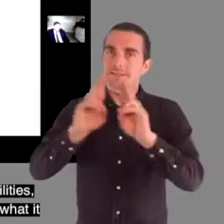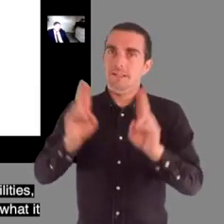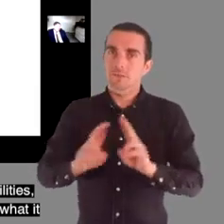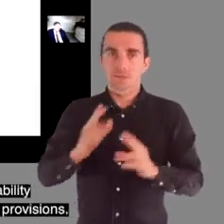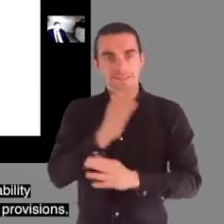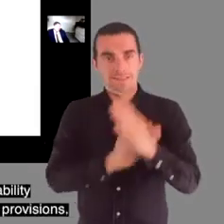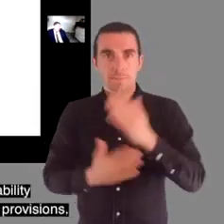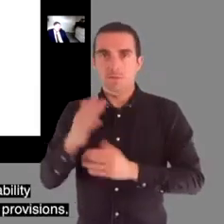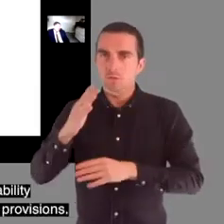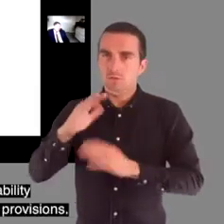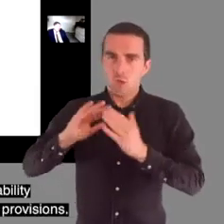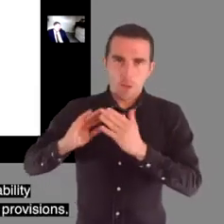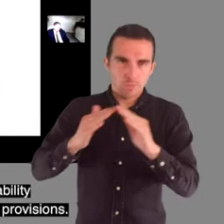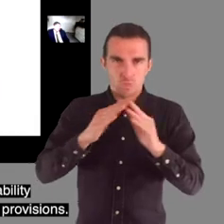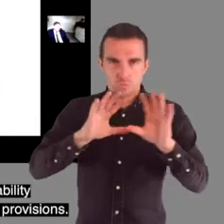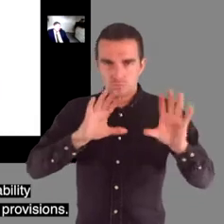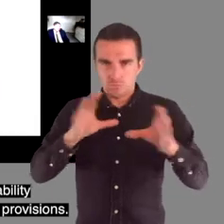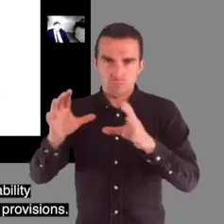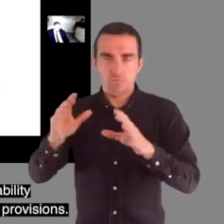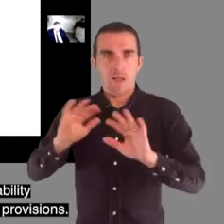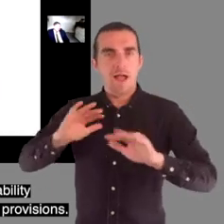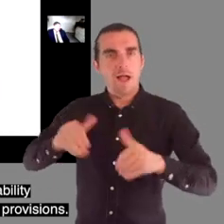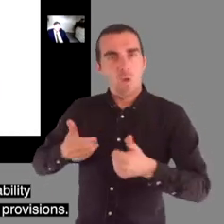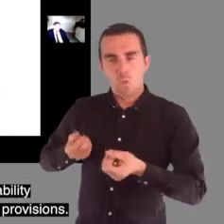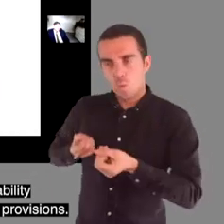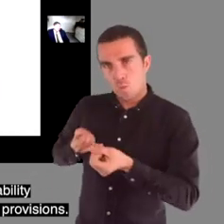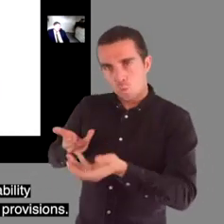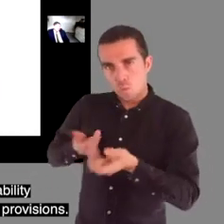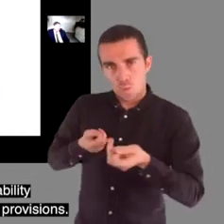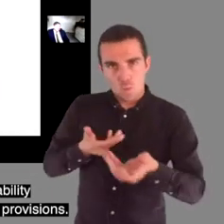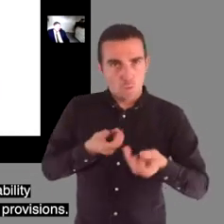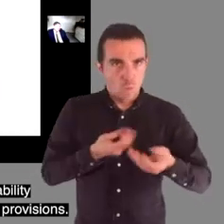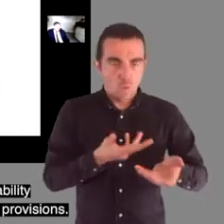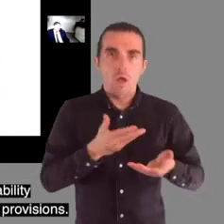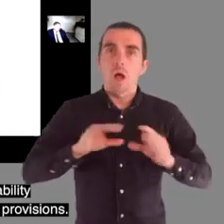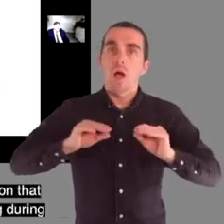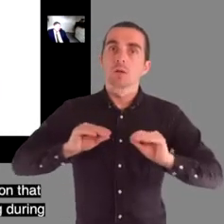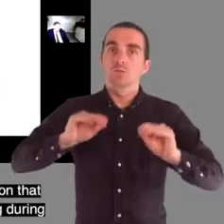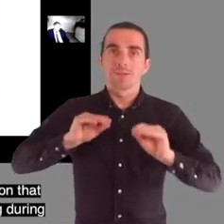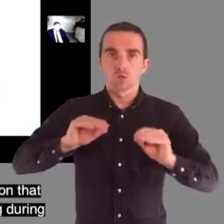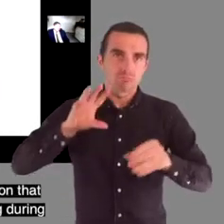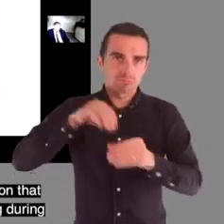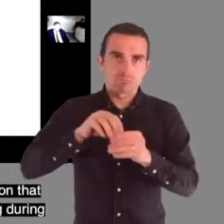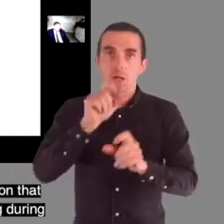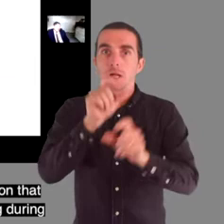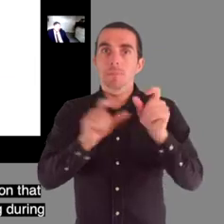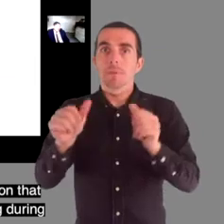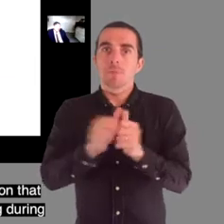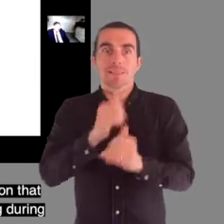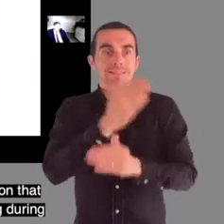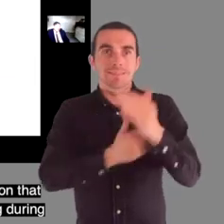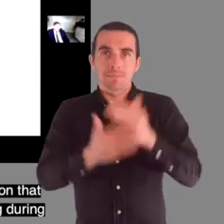that the international disability community thought about particular provisions. There was also the